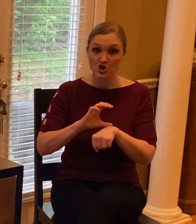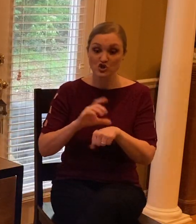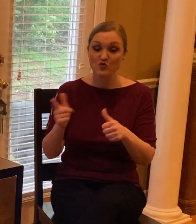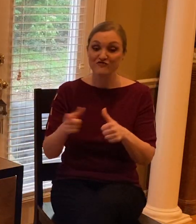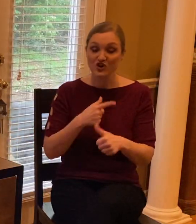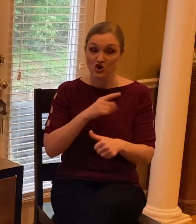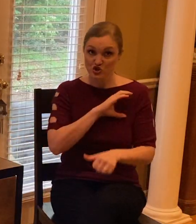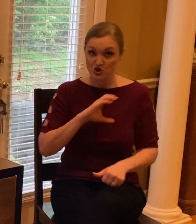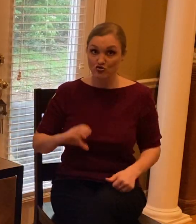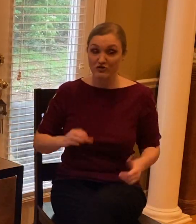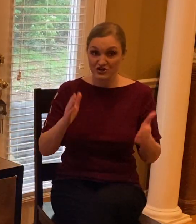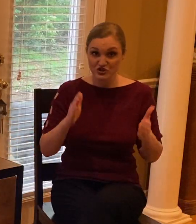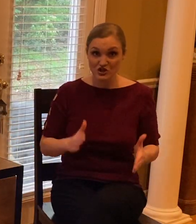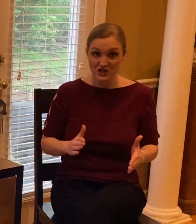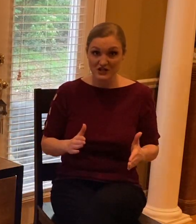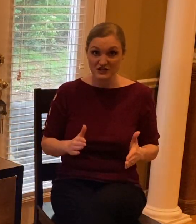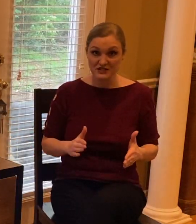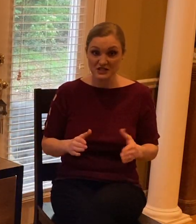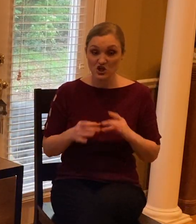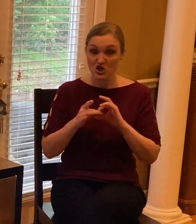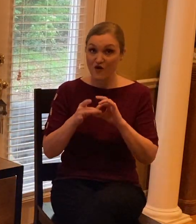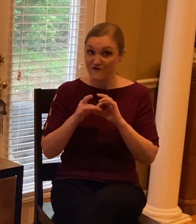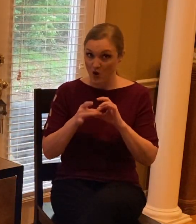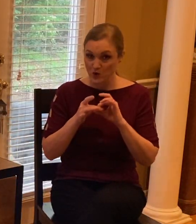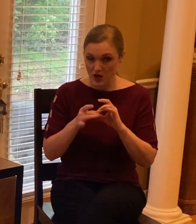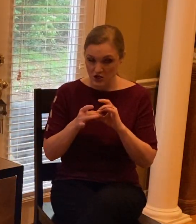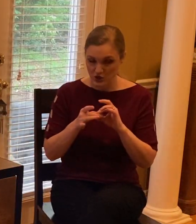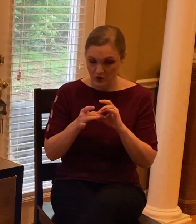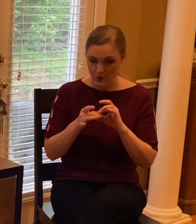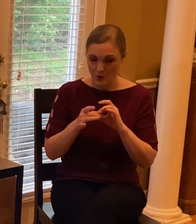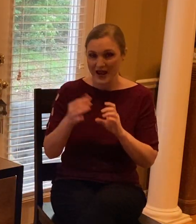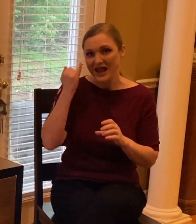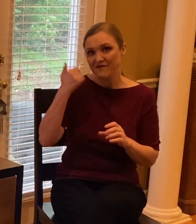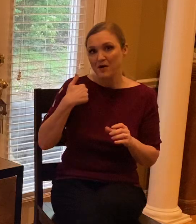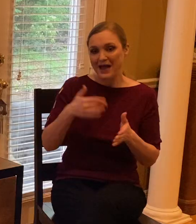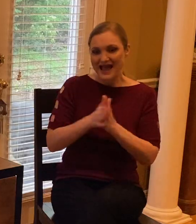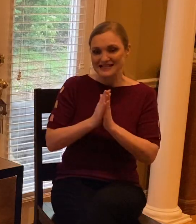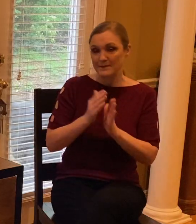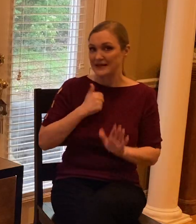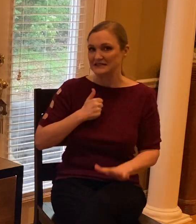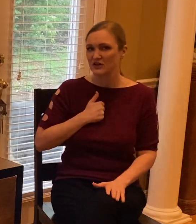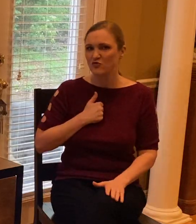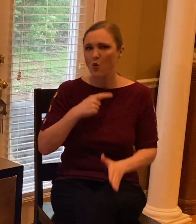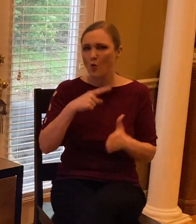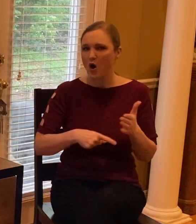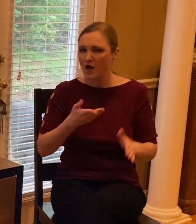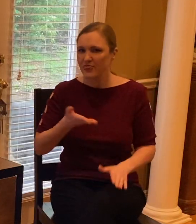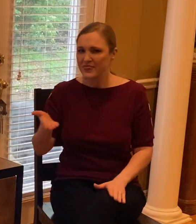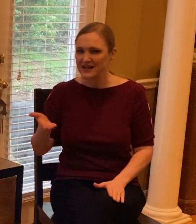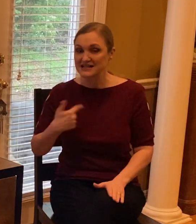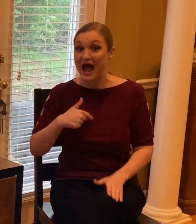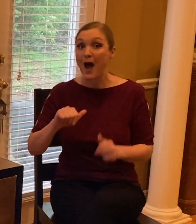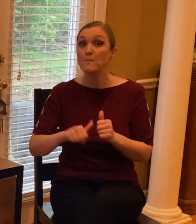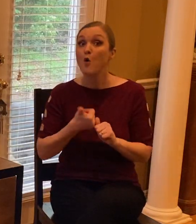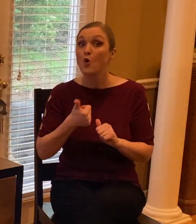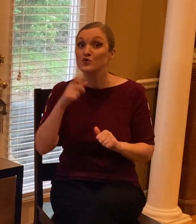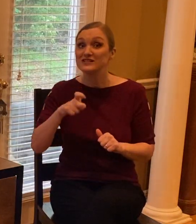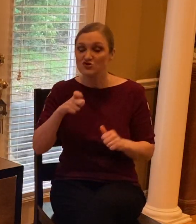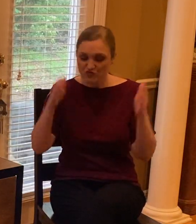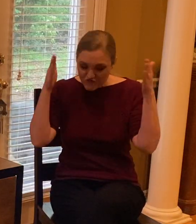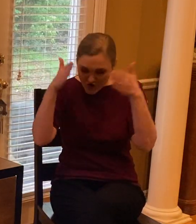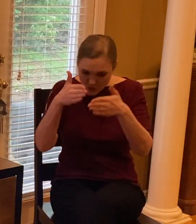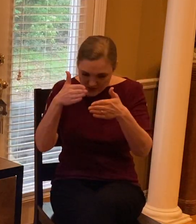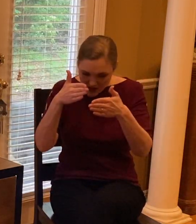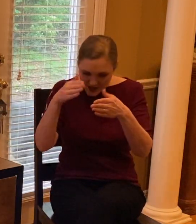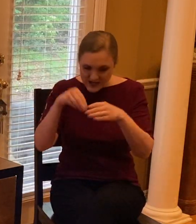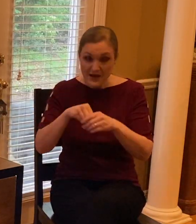first Christians, that they were devoted to. And if I'm asking myself, what are the things that I most need to focus on in